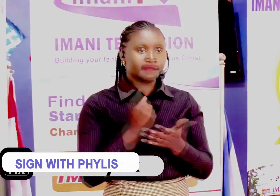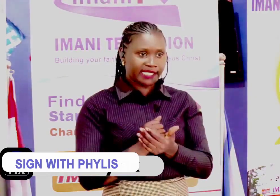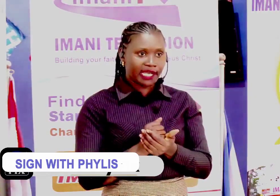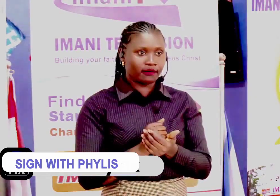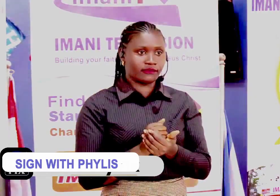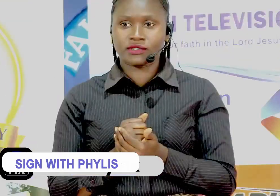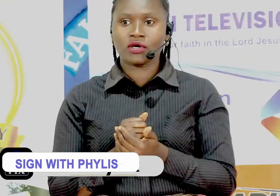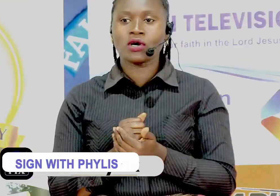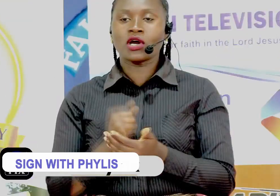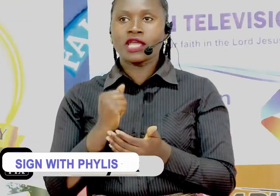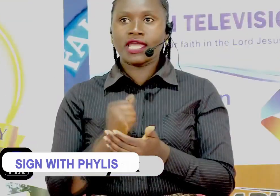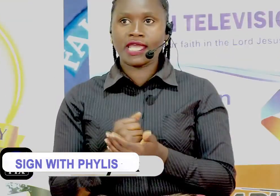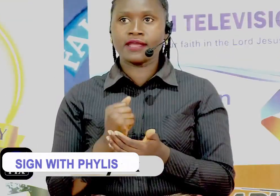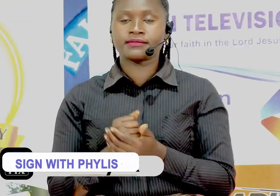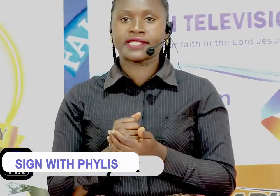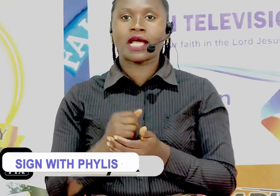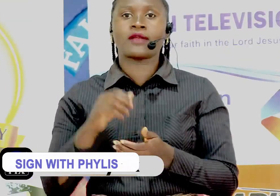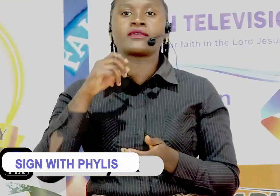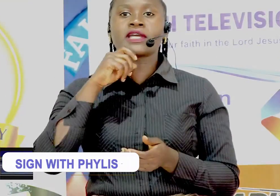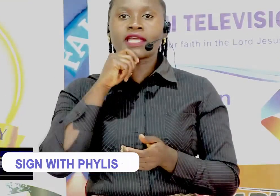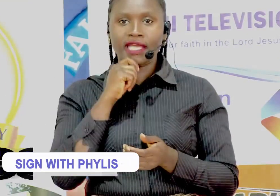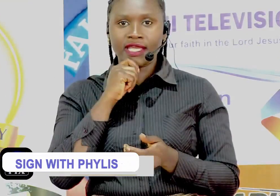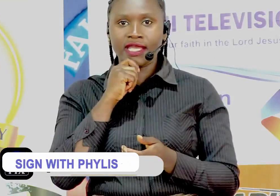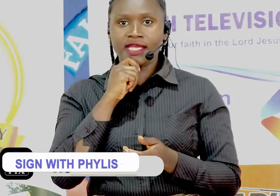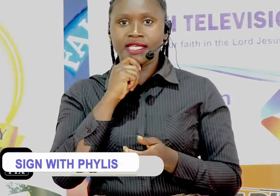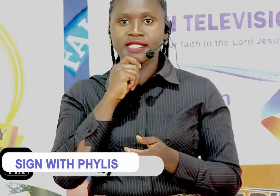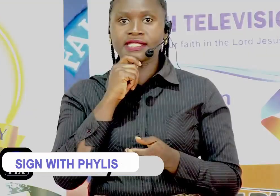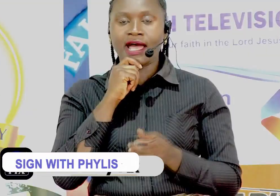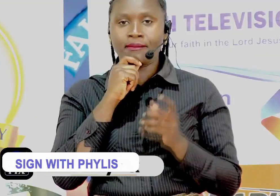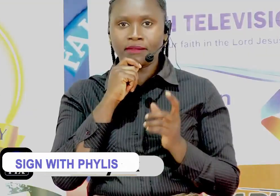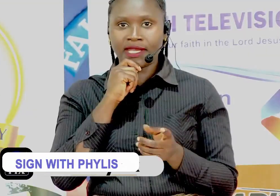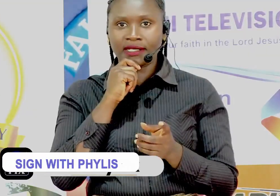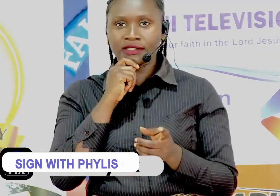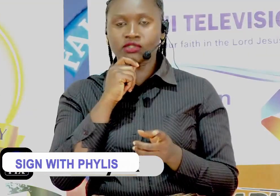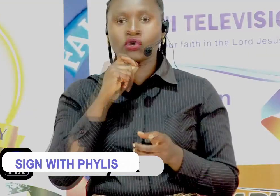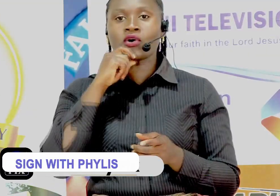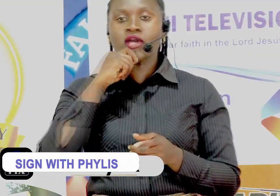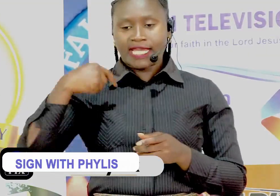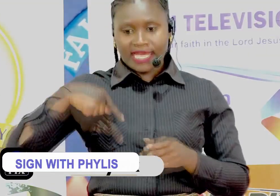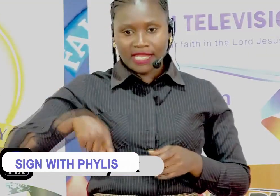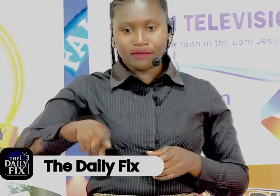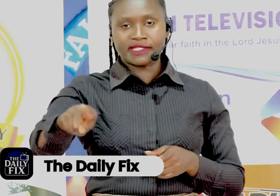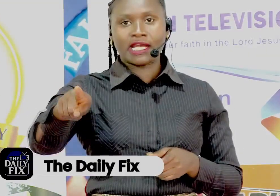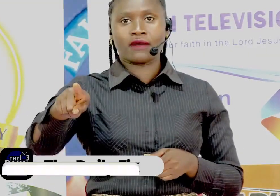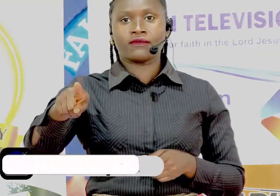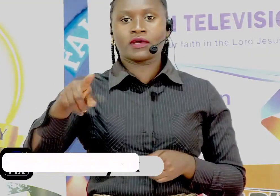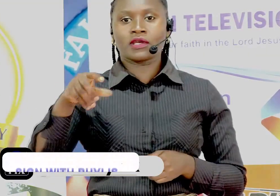himself. So himself. He is a male. So himself.